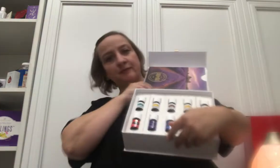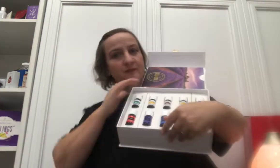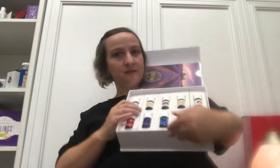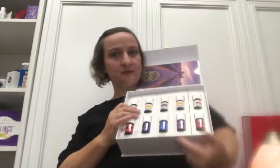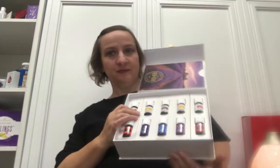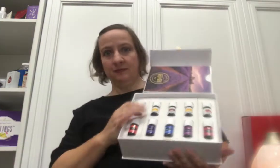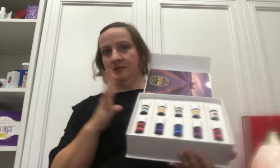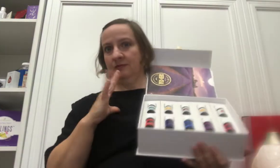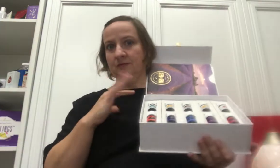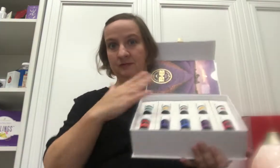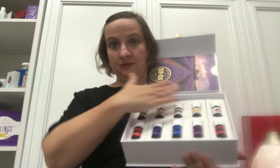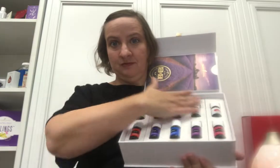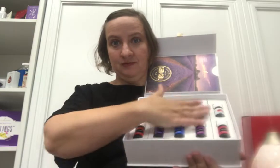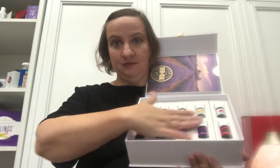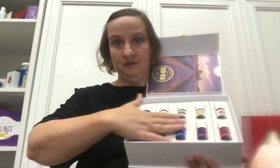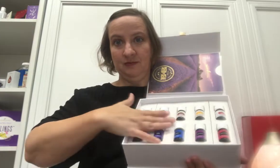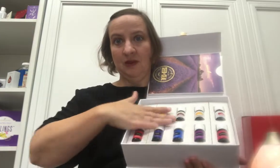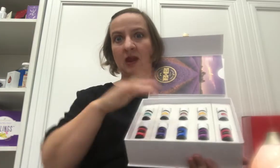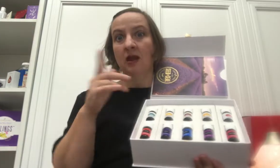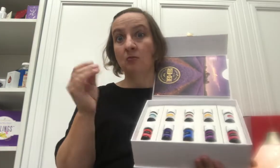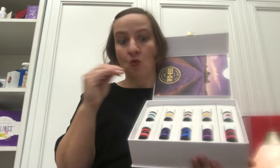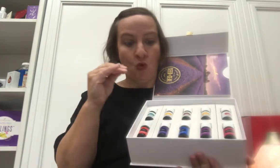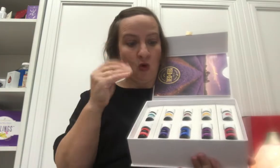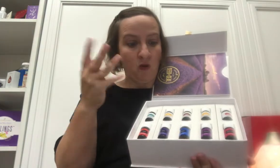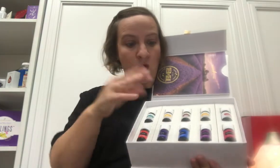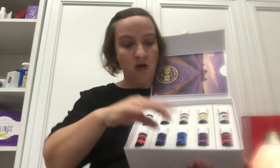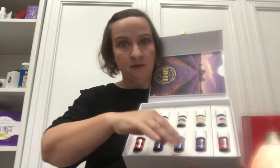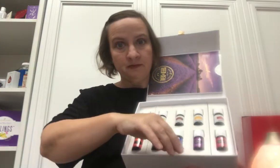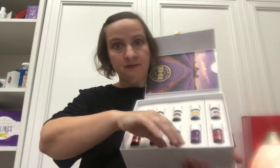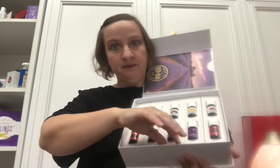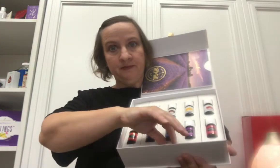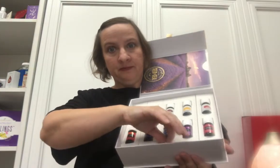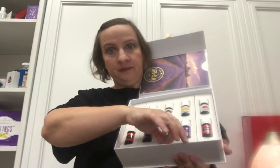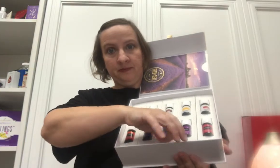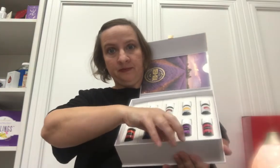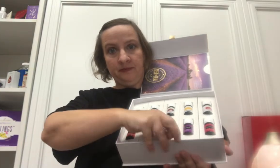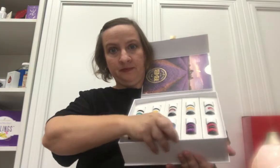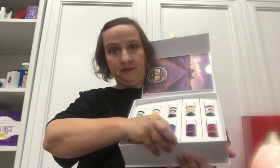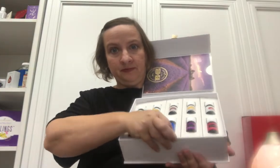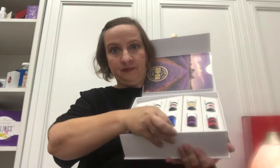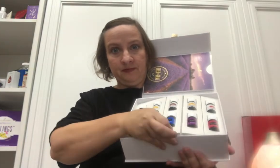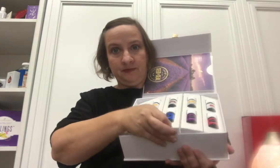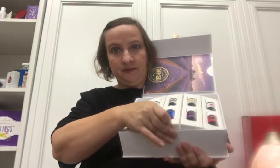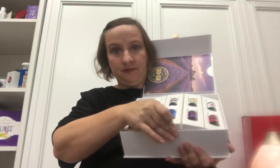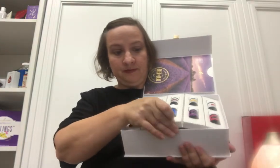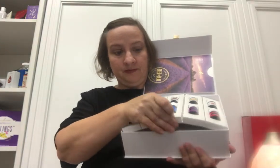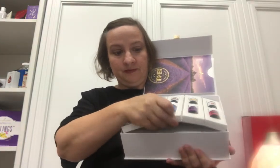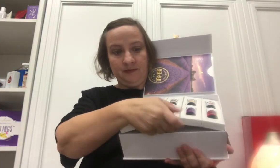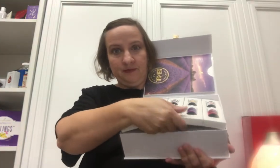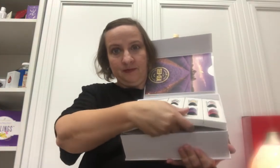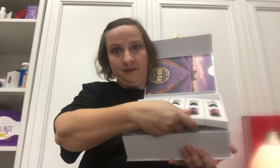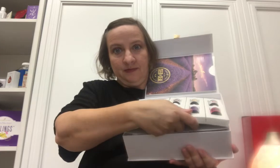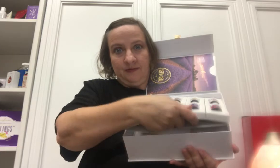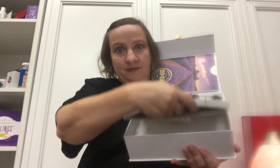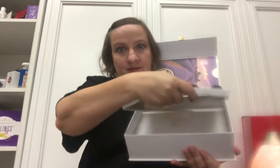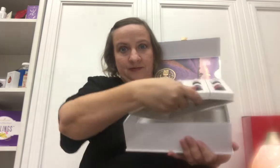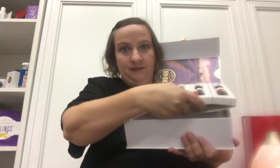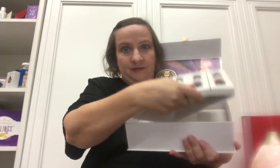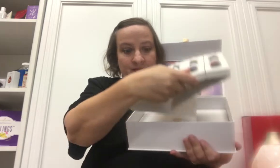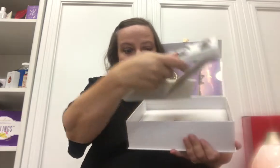All right, now this section over here is super cool. There's even more underneath. So this top layer comes